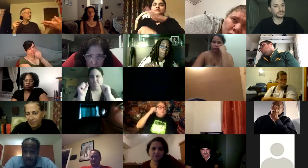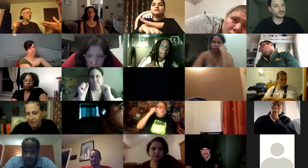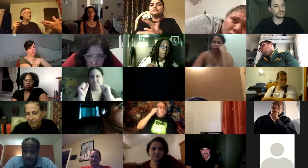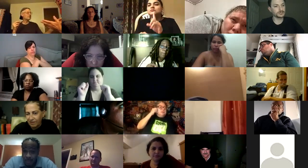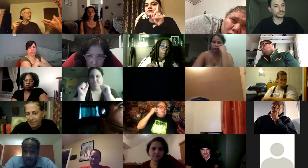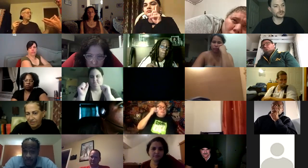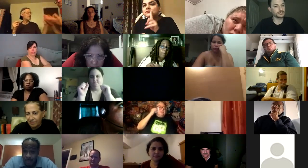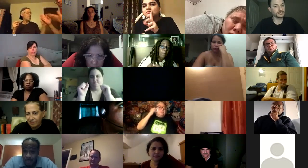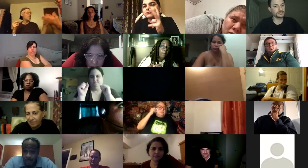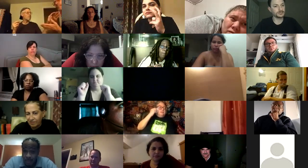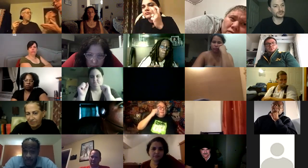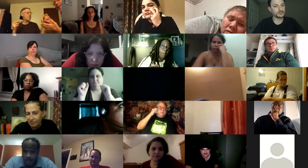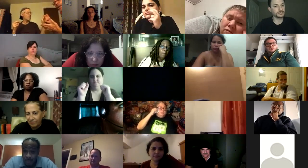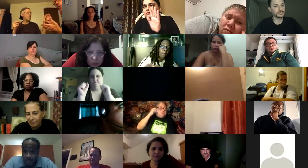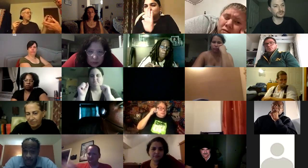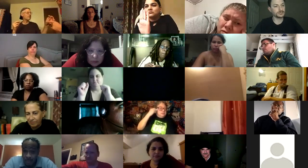that happens in there. They do have access.